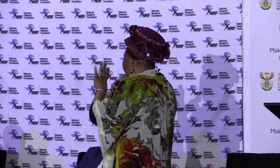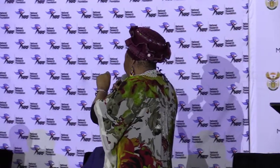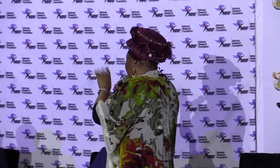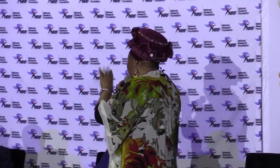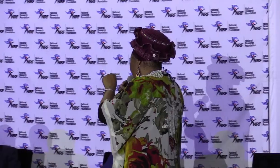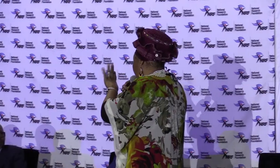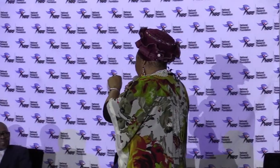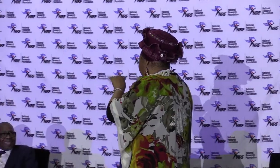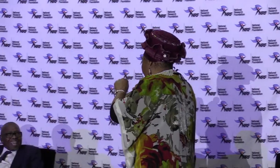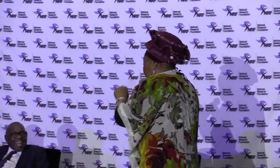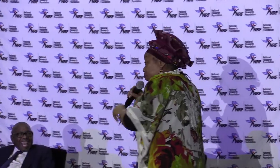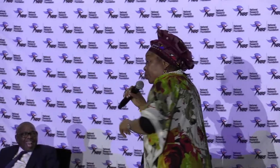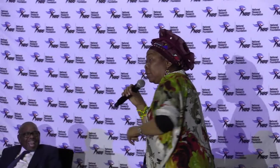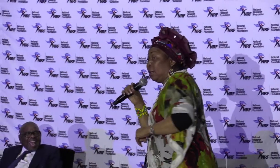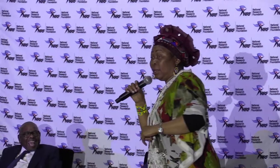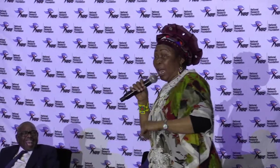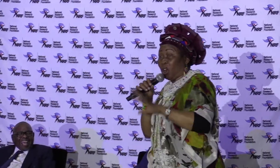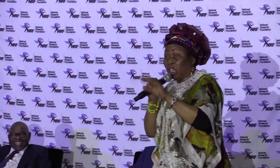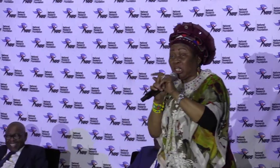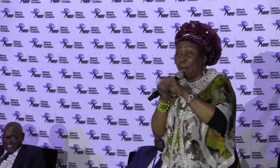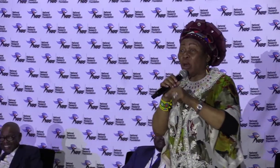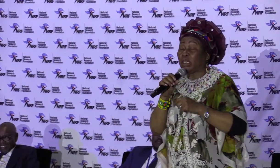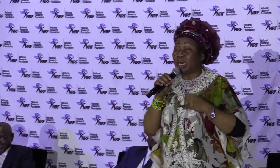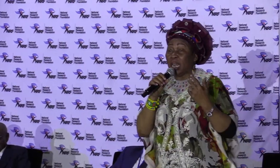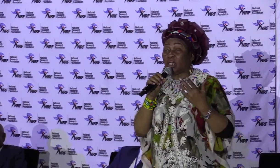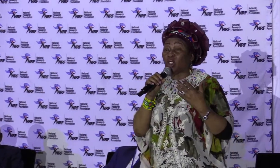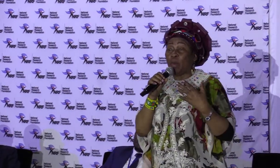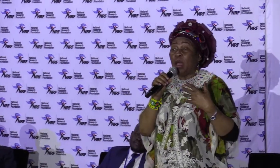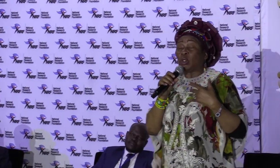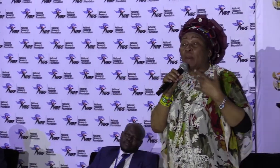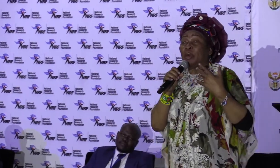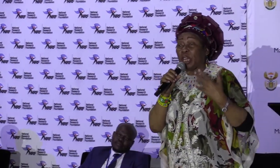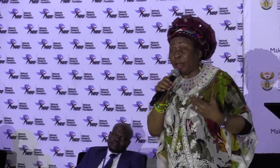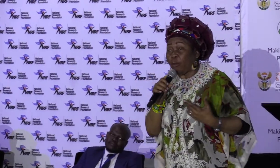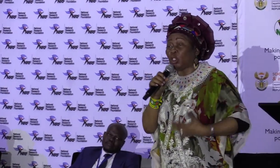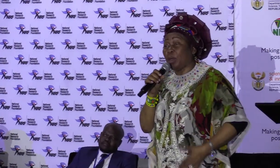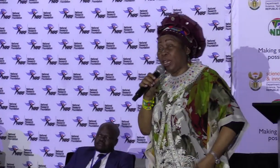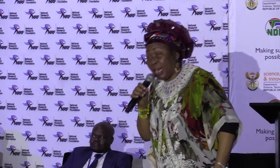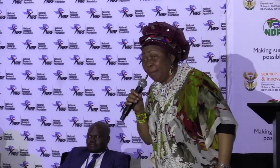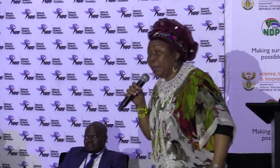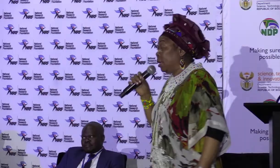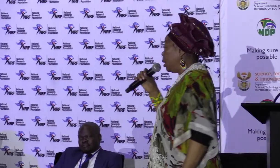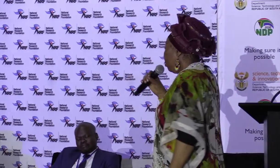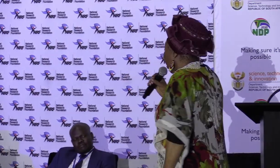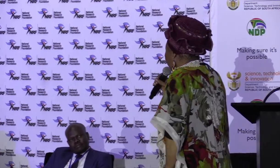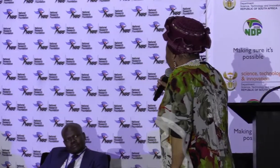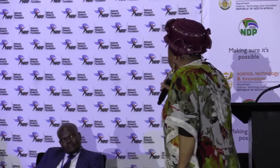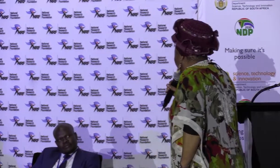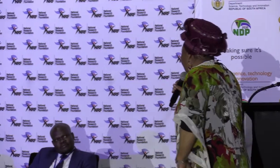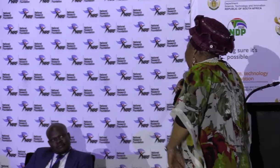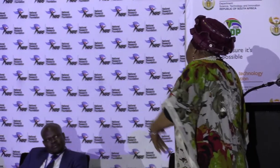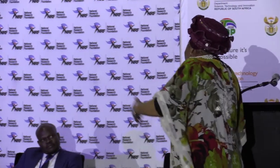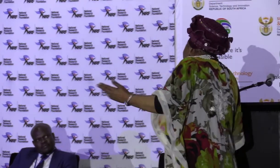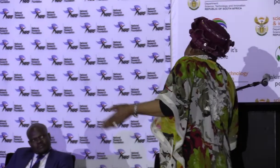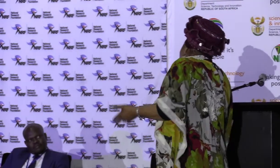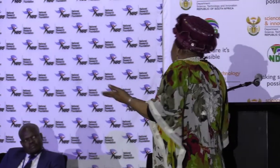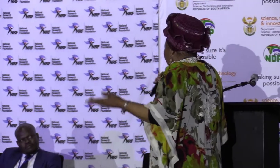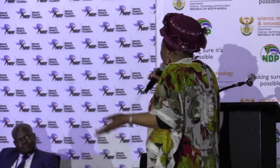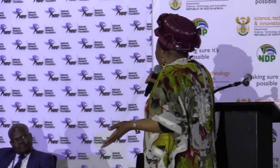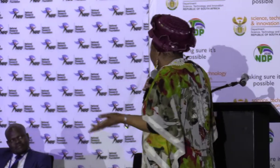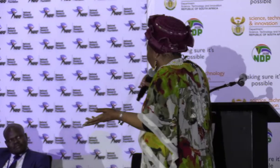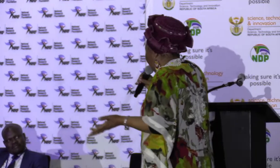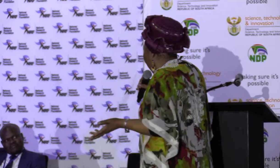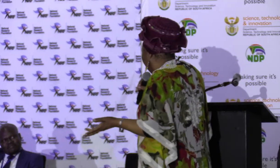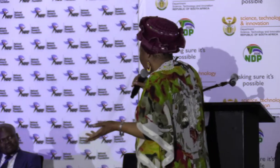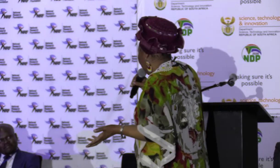I gossip about it nonstop. I gossip about it nonstop. So I'm grateful to be here. But Minister, thank